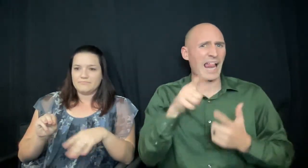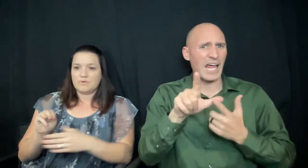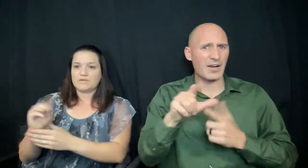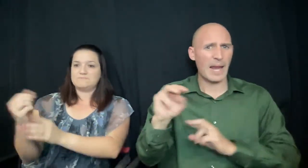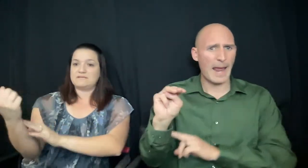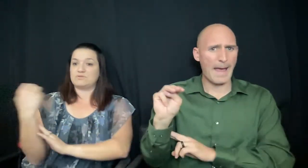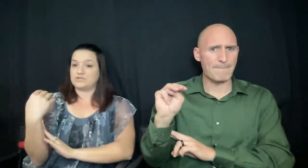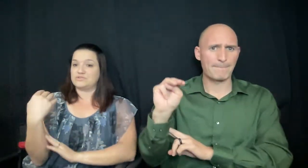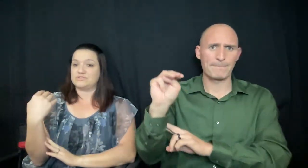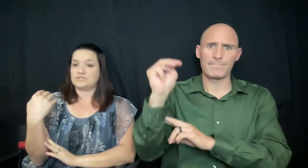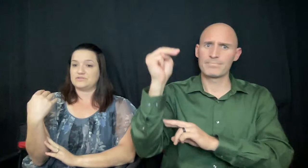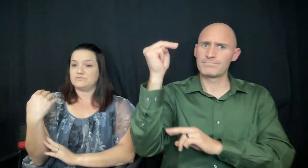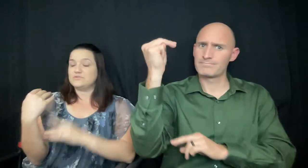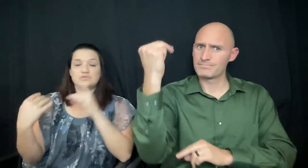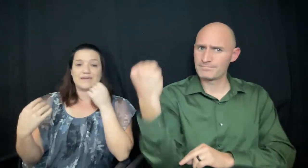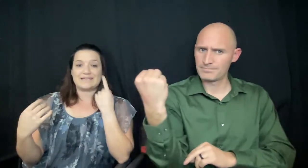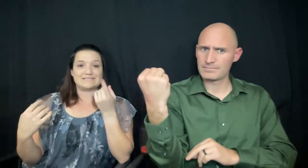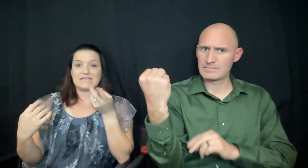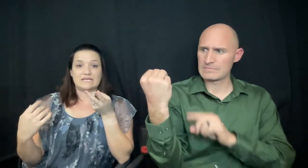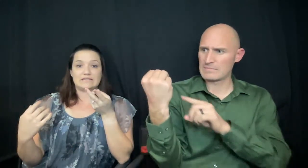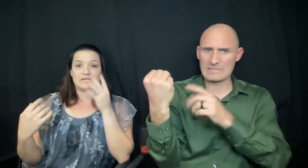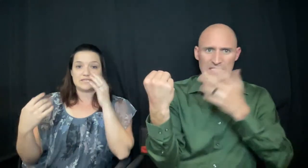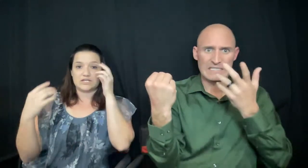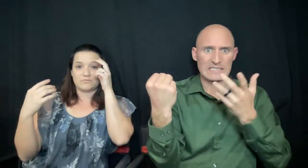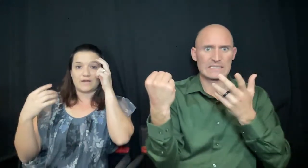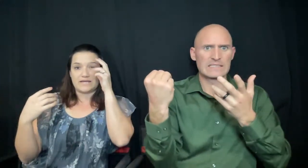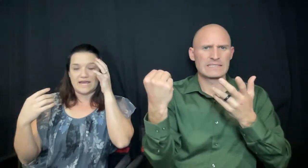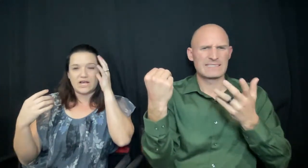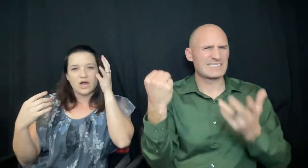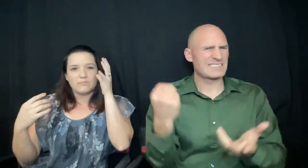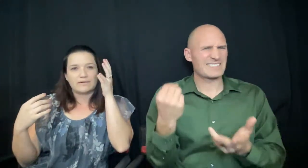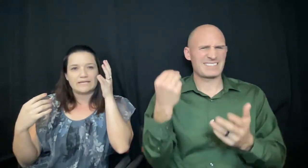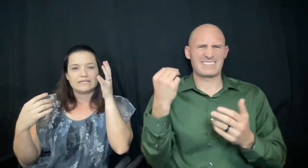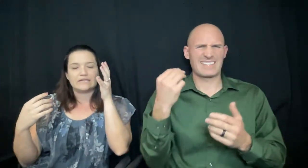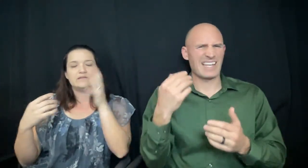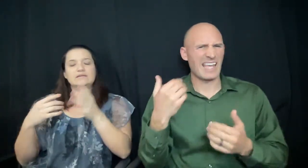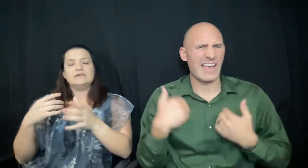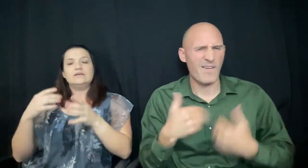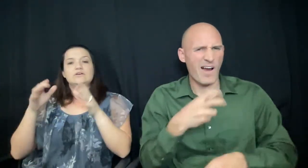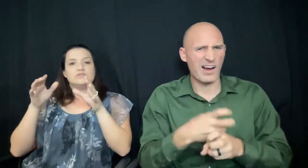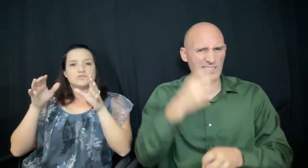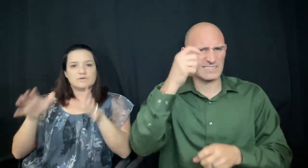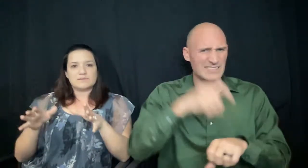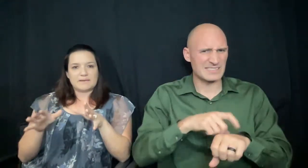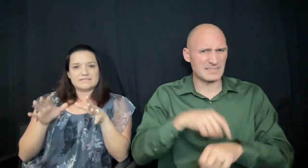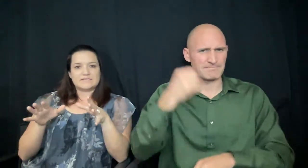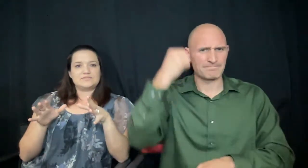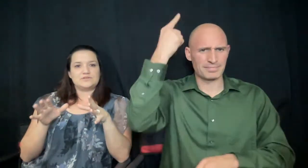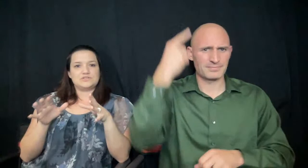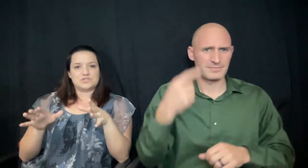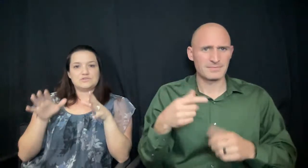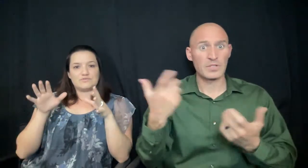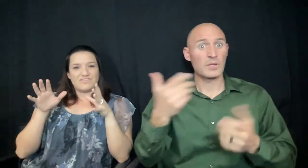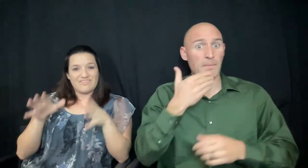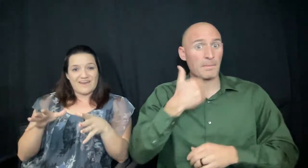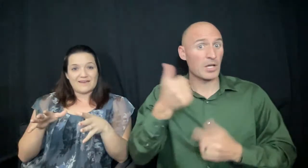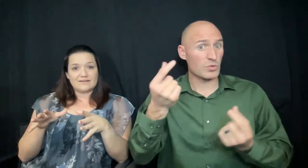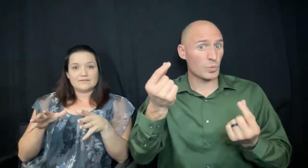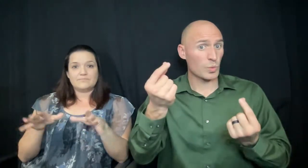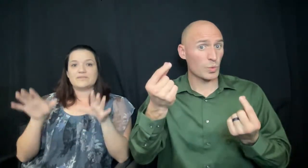when it's being produced to you, you can't see it. It's like your brain can't comprehend it. So one of the best things you can do for that is